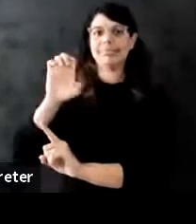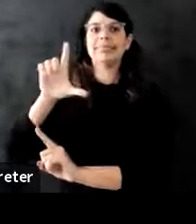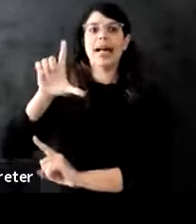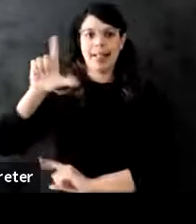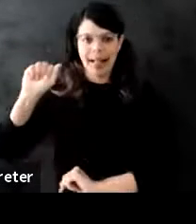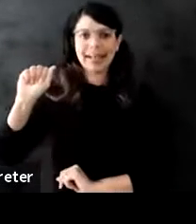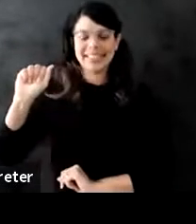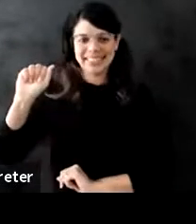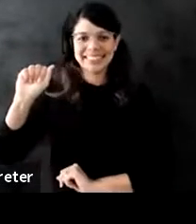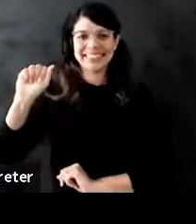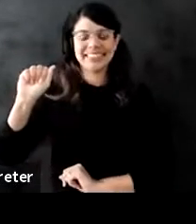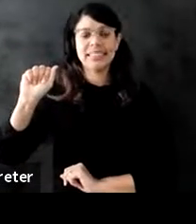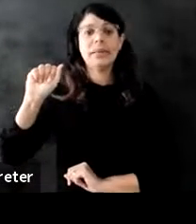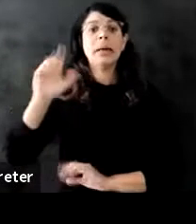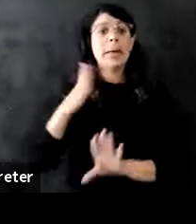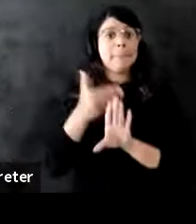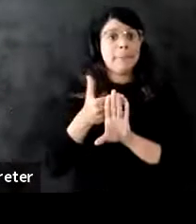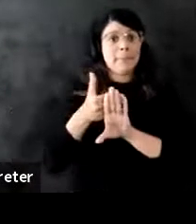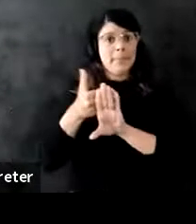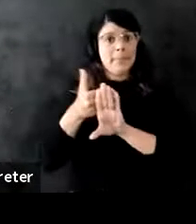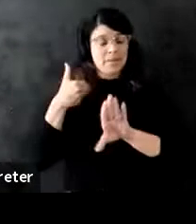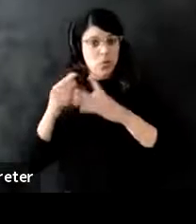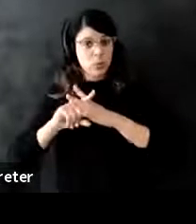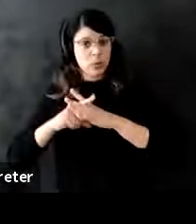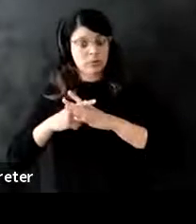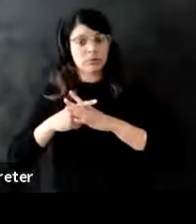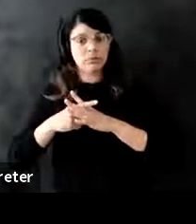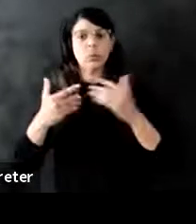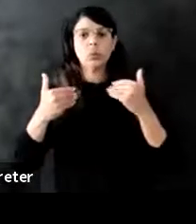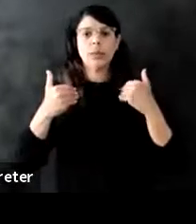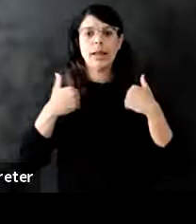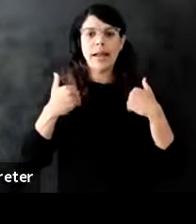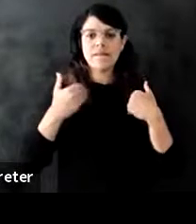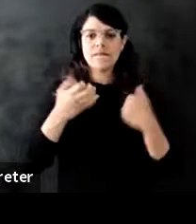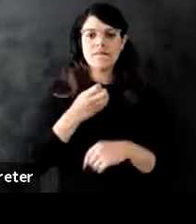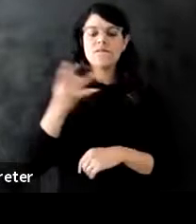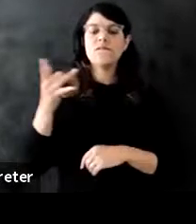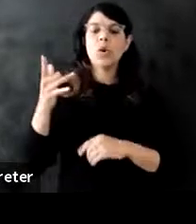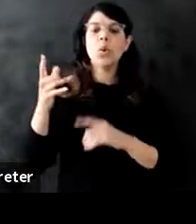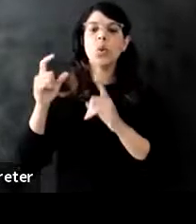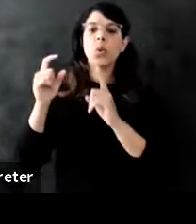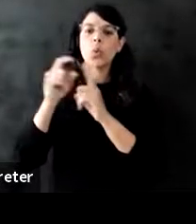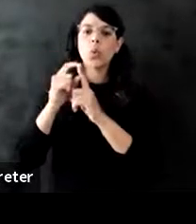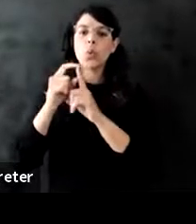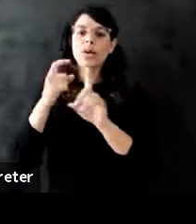before we get to him, we do have some words from Amparo Medina.